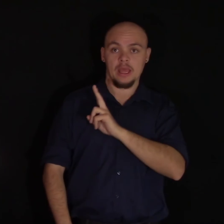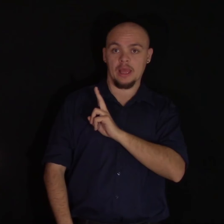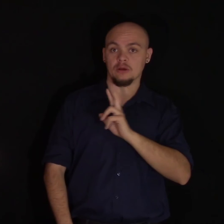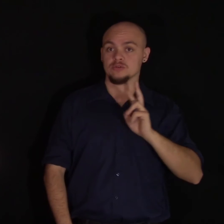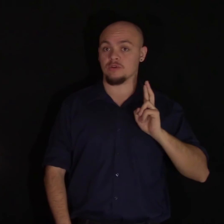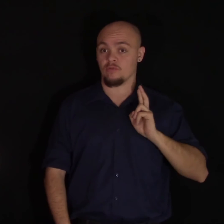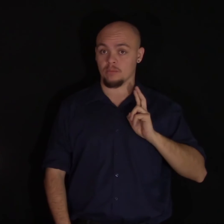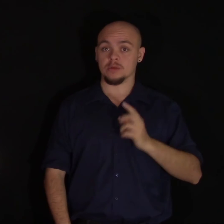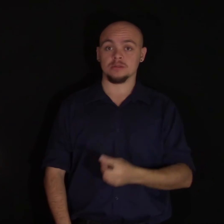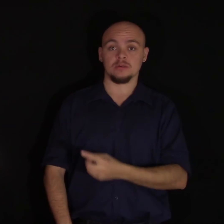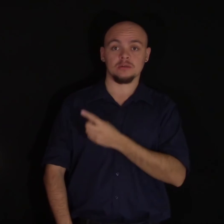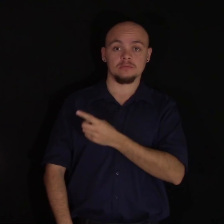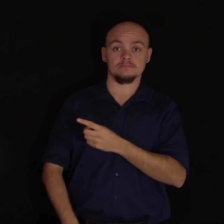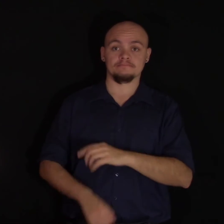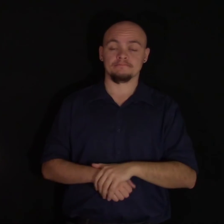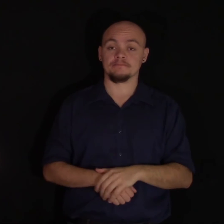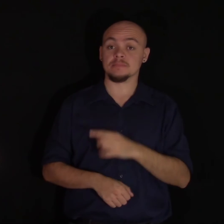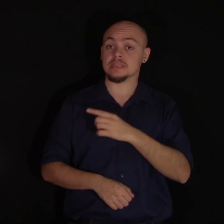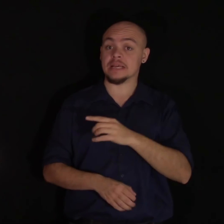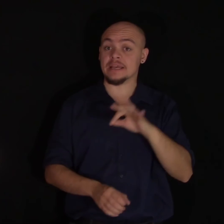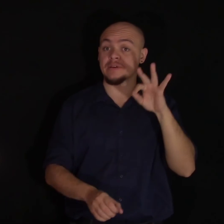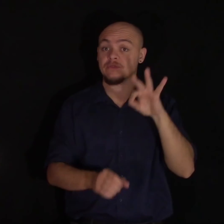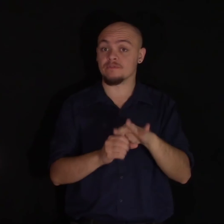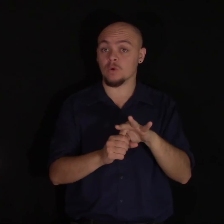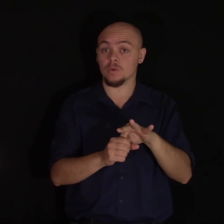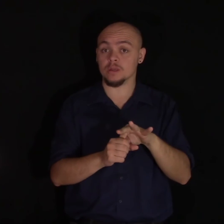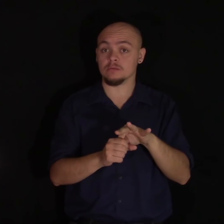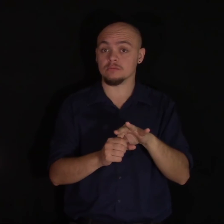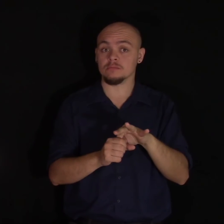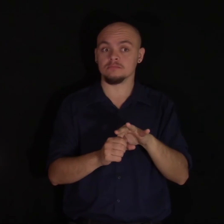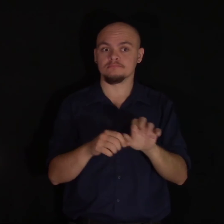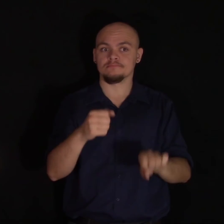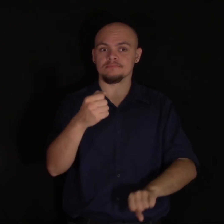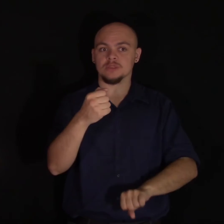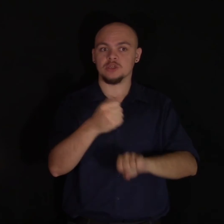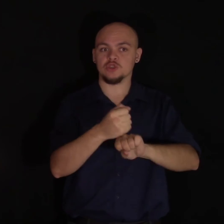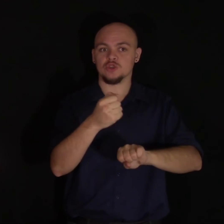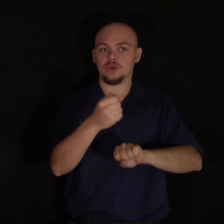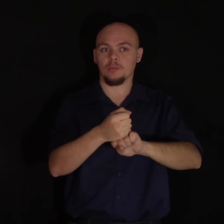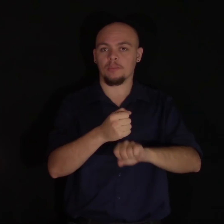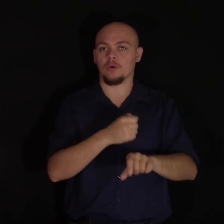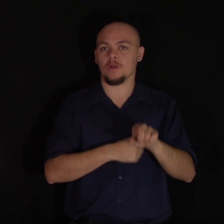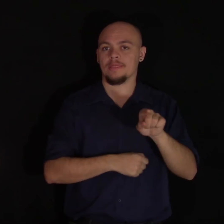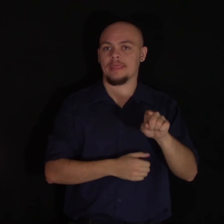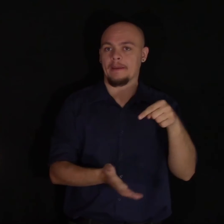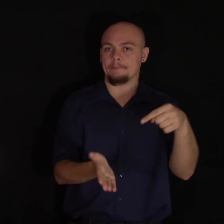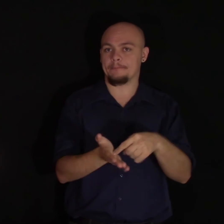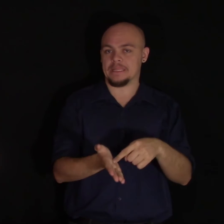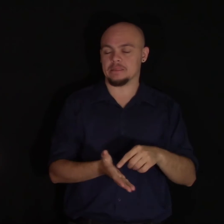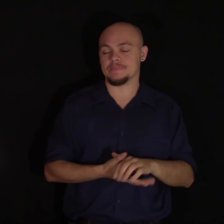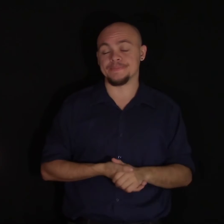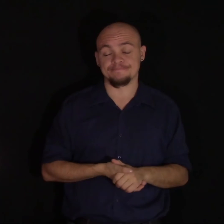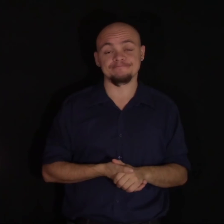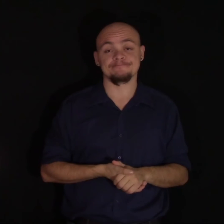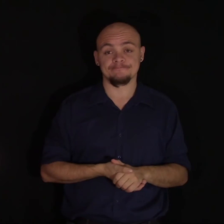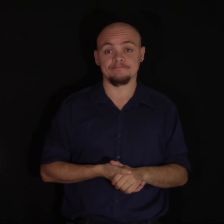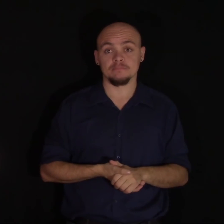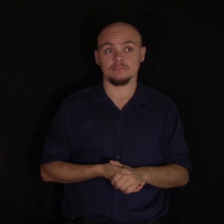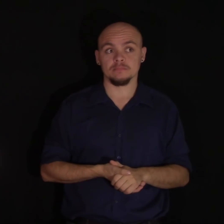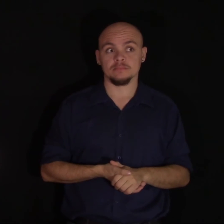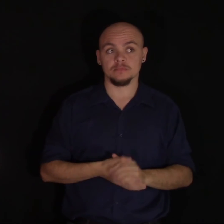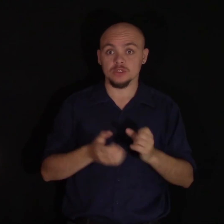Representatives. He voted in favor of the bill, in